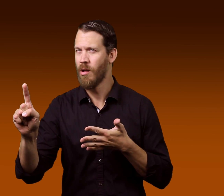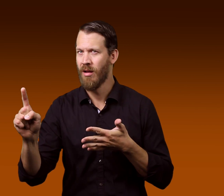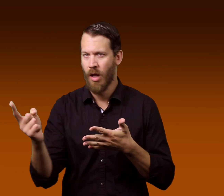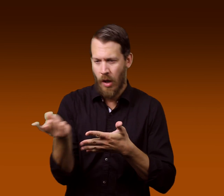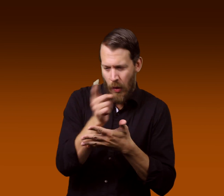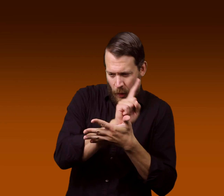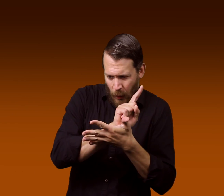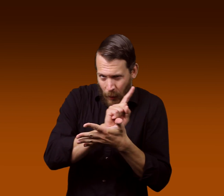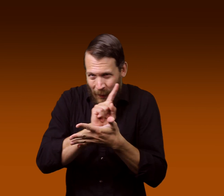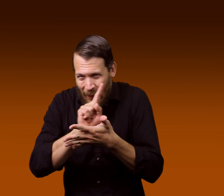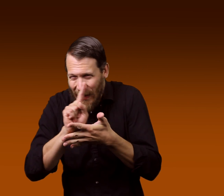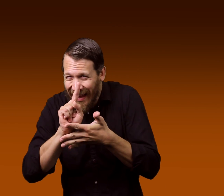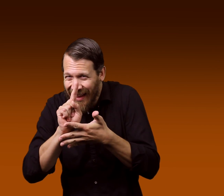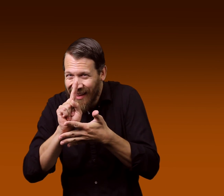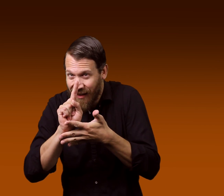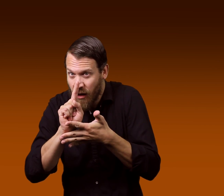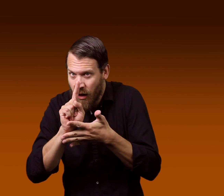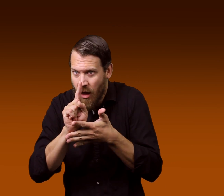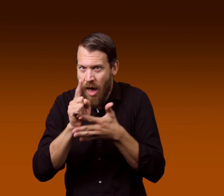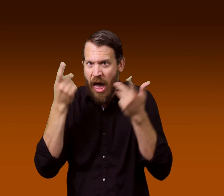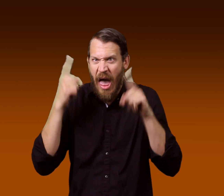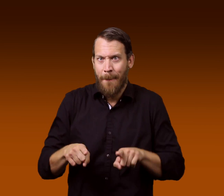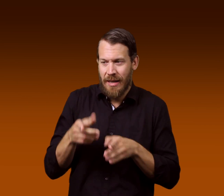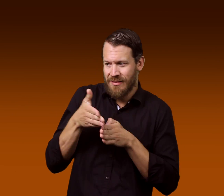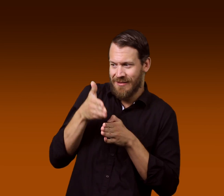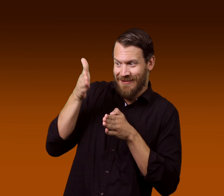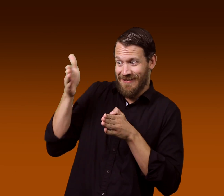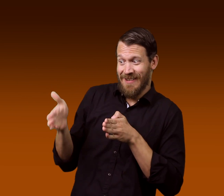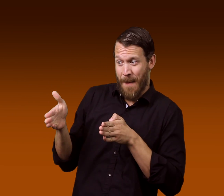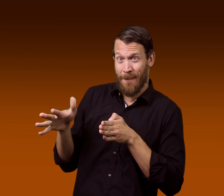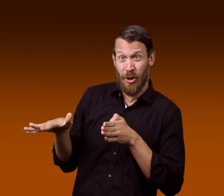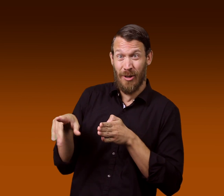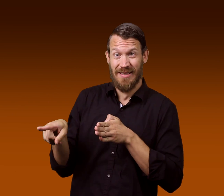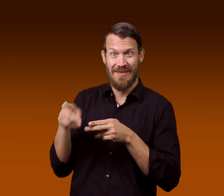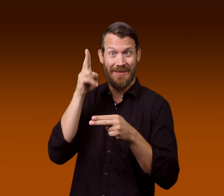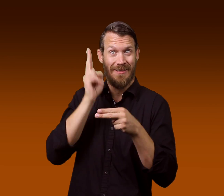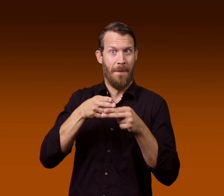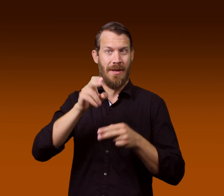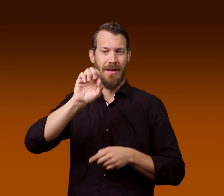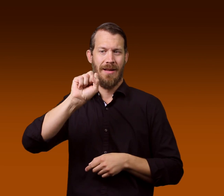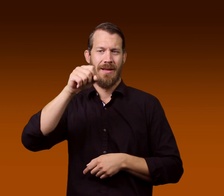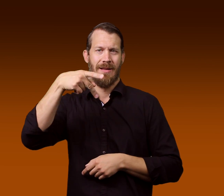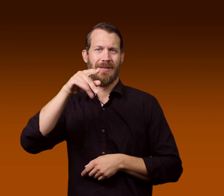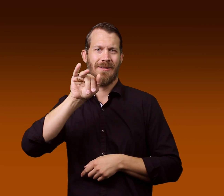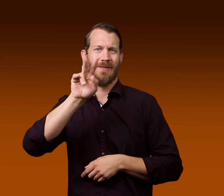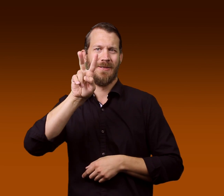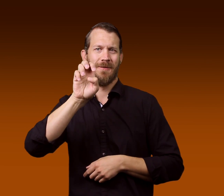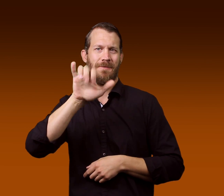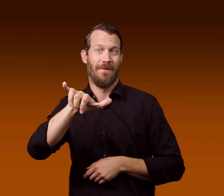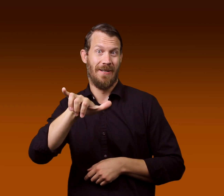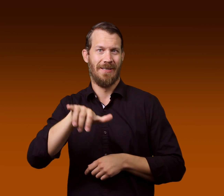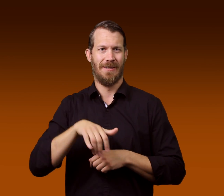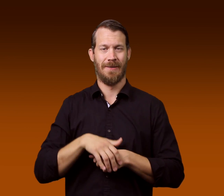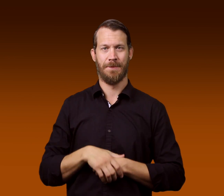Not a week passed before the widow's neighbors, the Spivies, found out about the